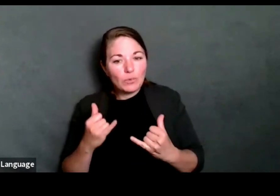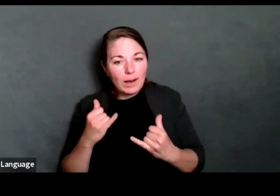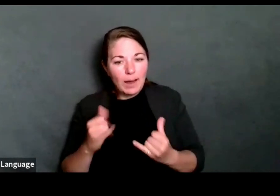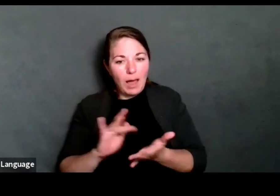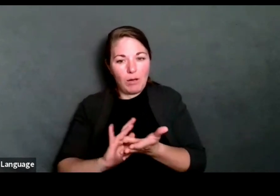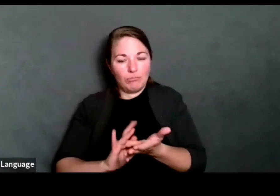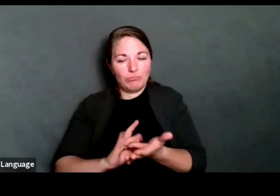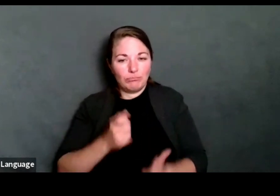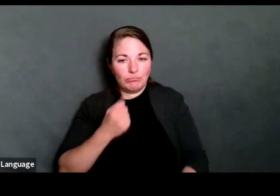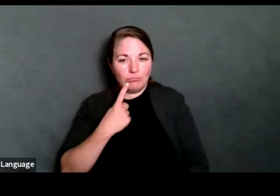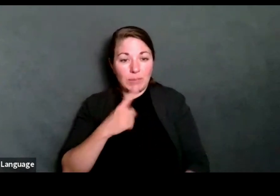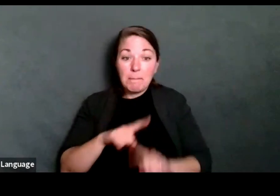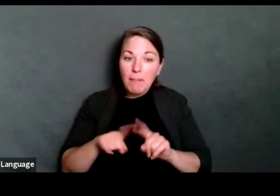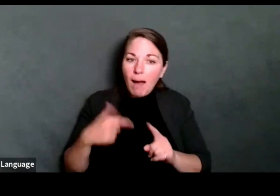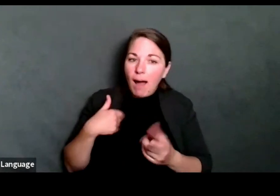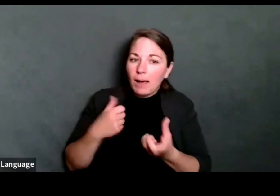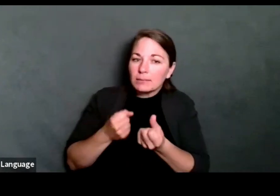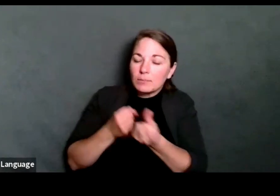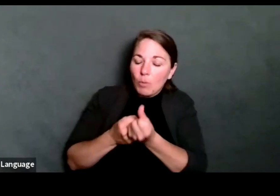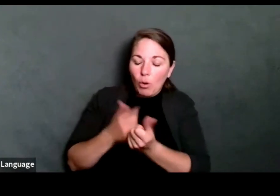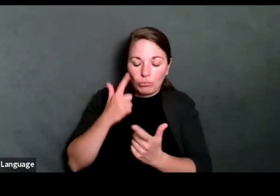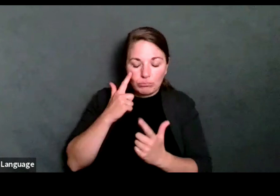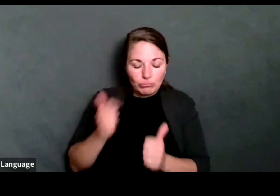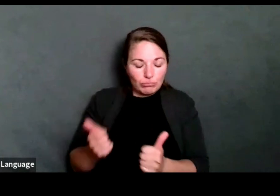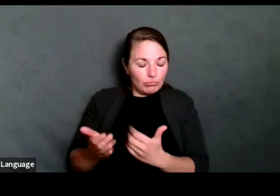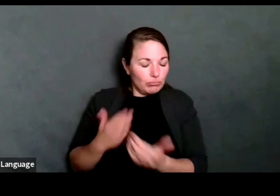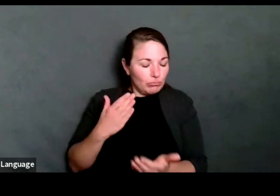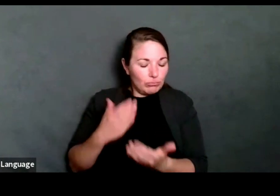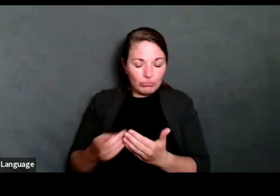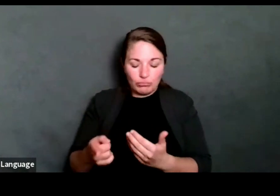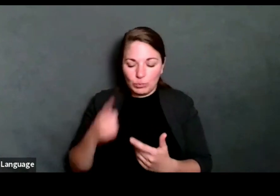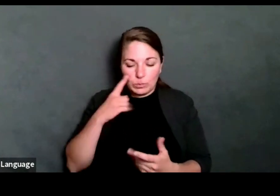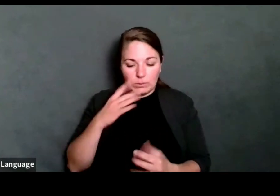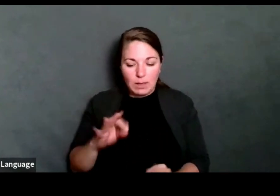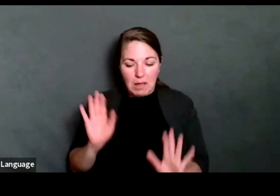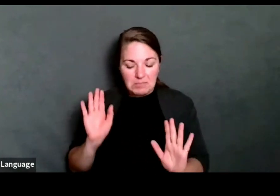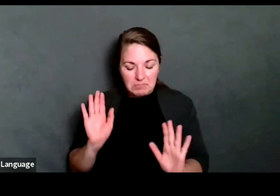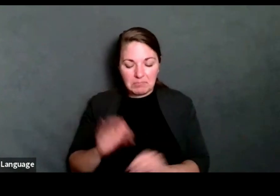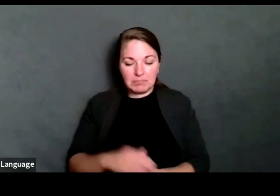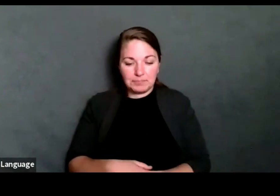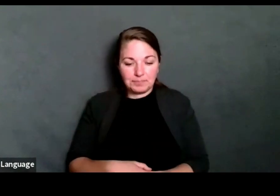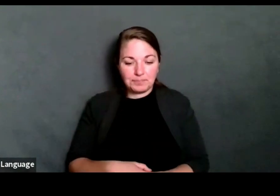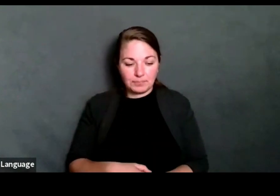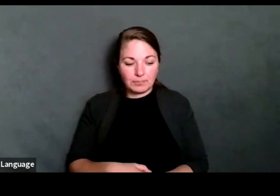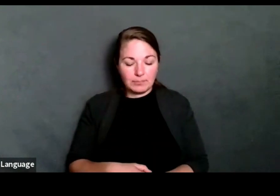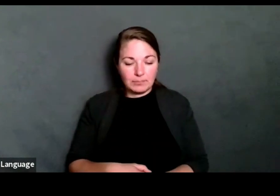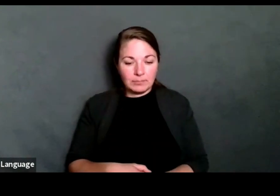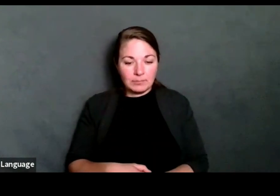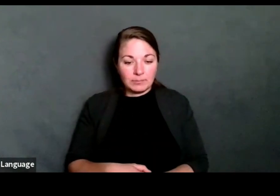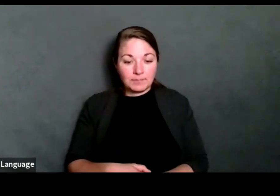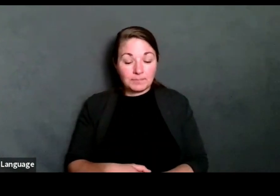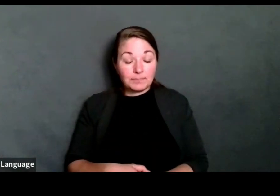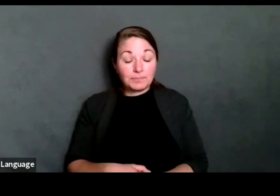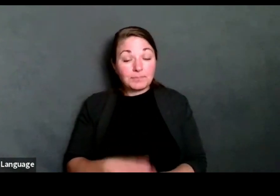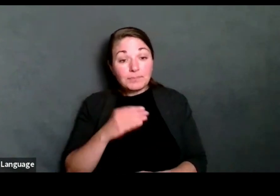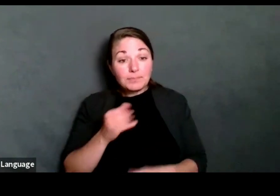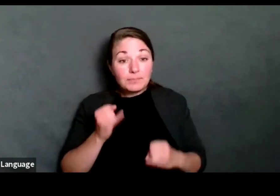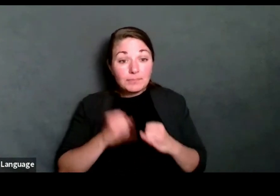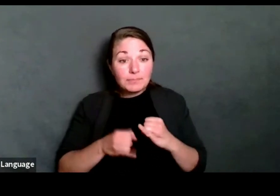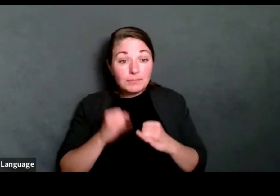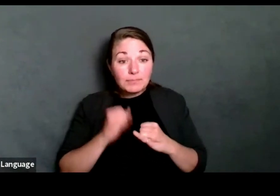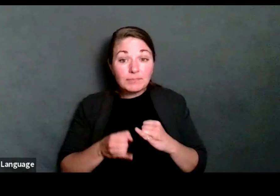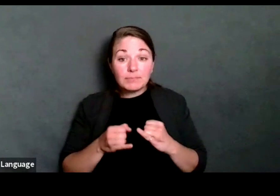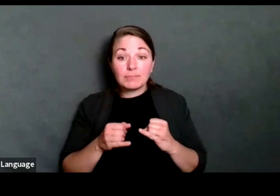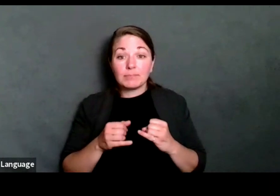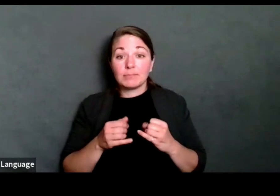that medication, but I support whatever decision you're most comfortable with." And finally, maybe this is a good moment to